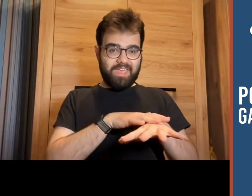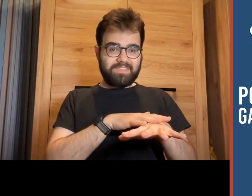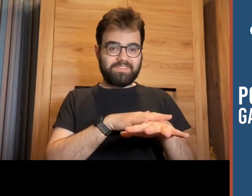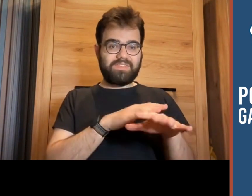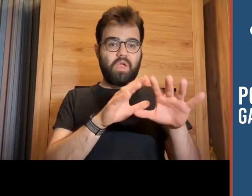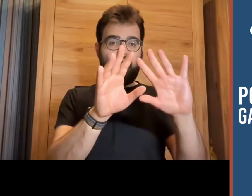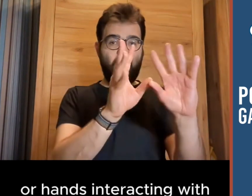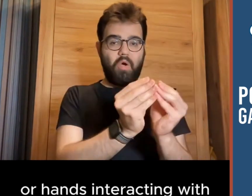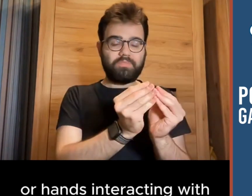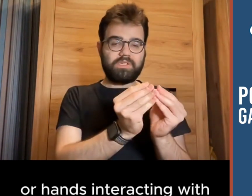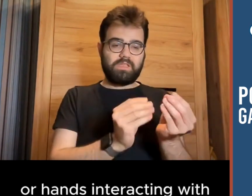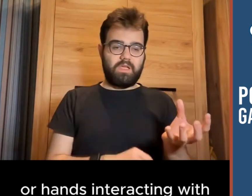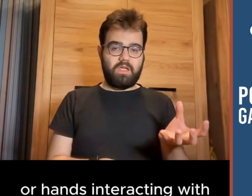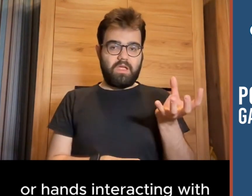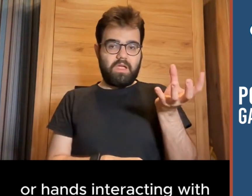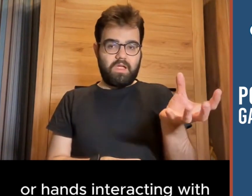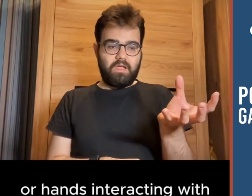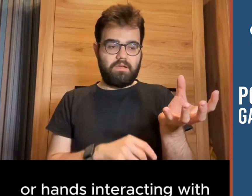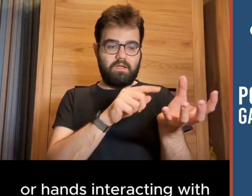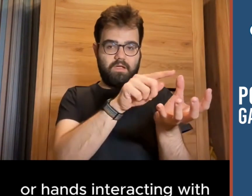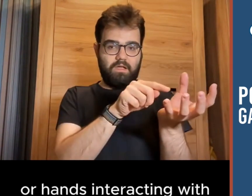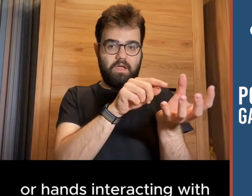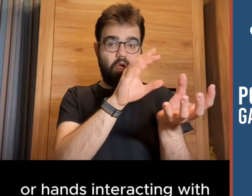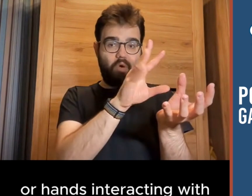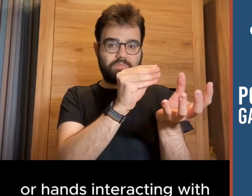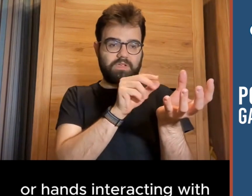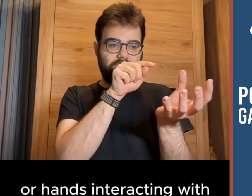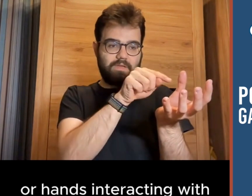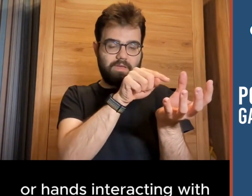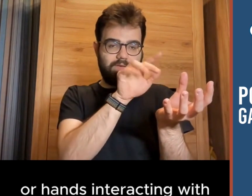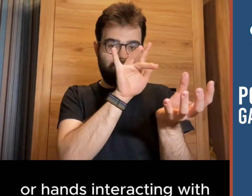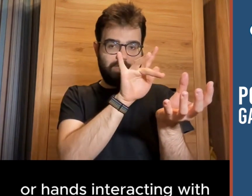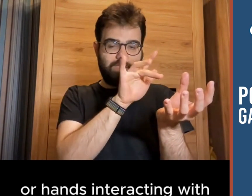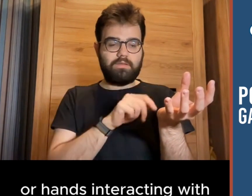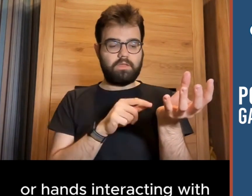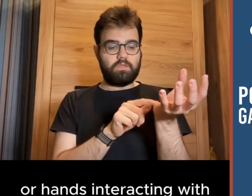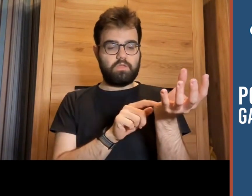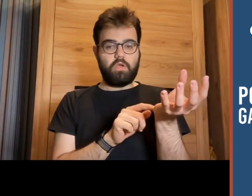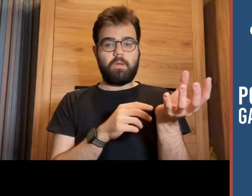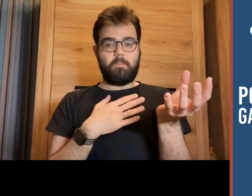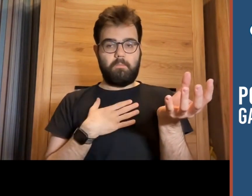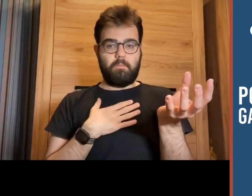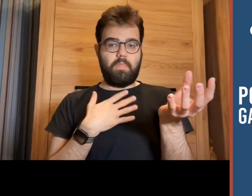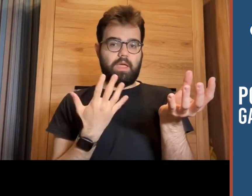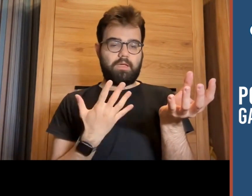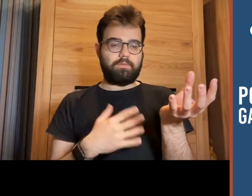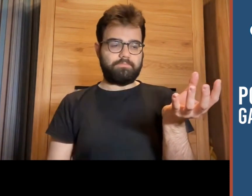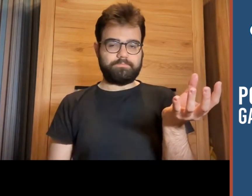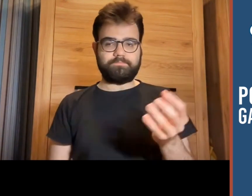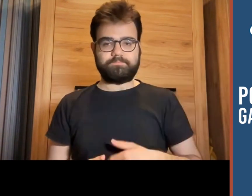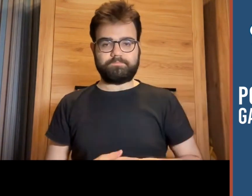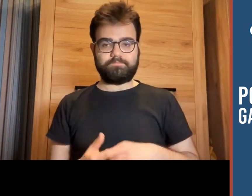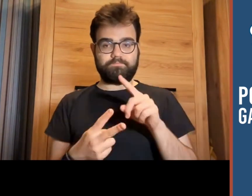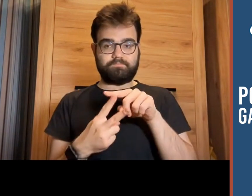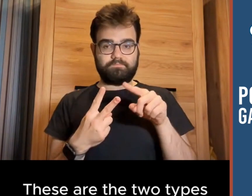hands interacting with objects. So we have two different types of classifiers. We also have a different type